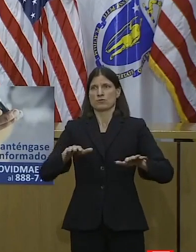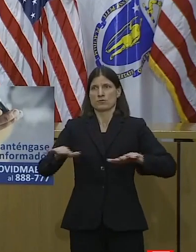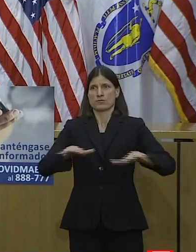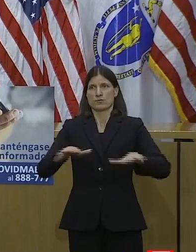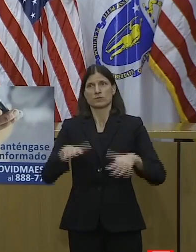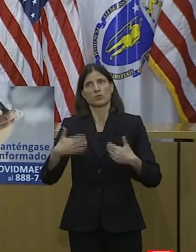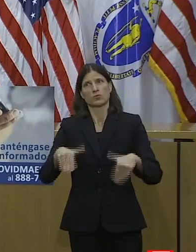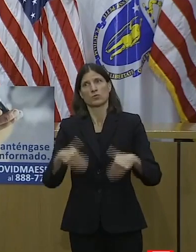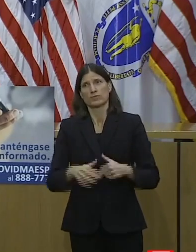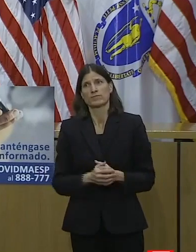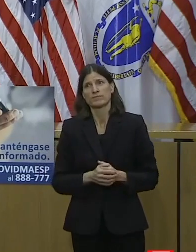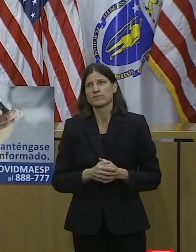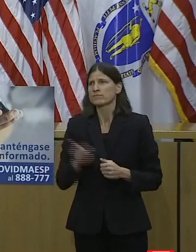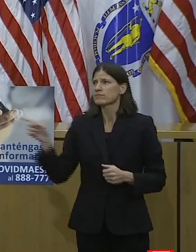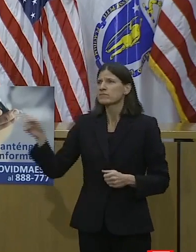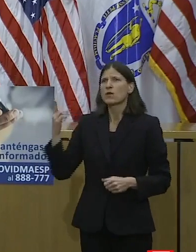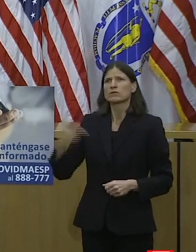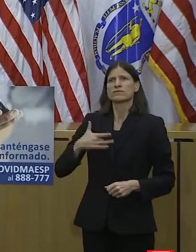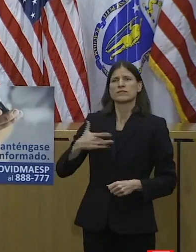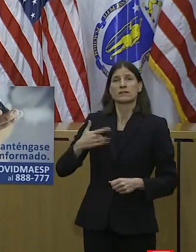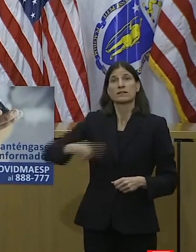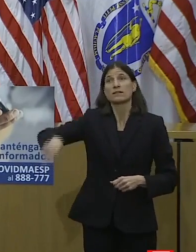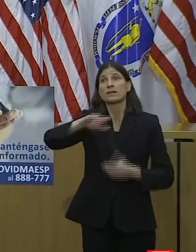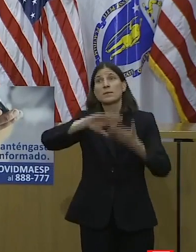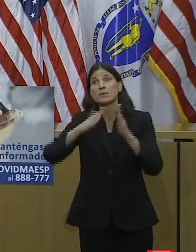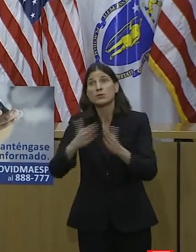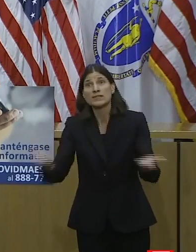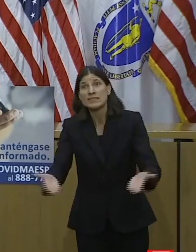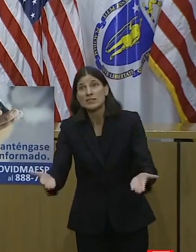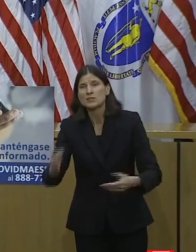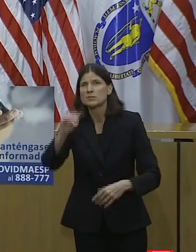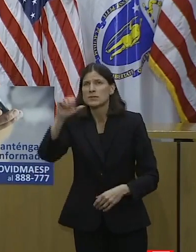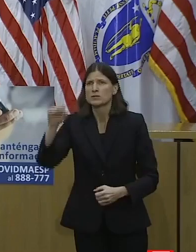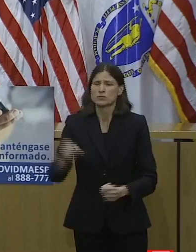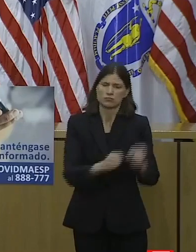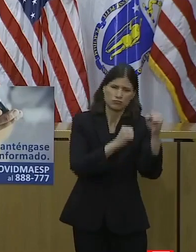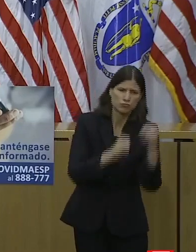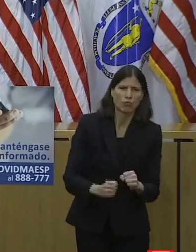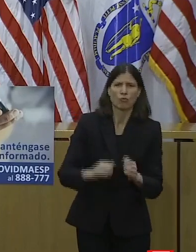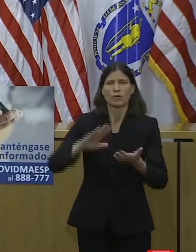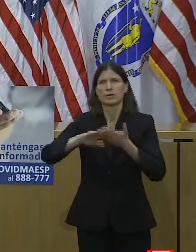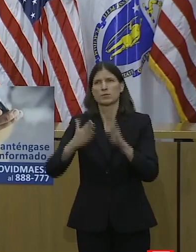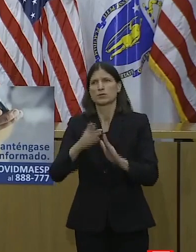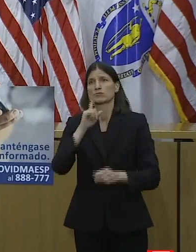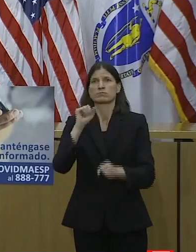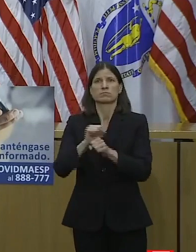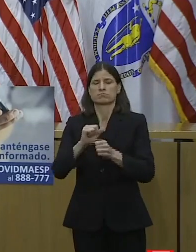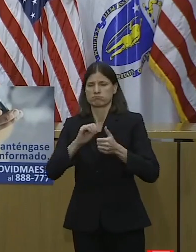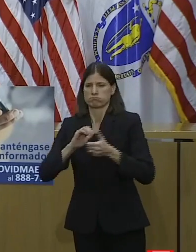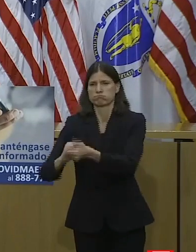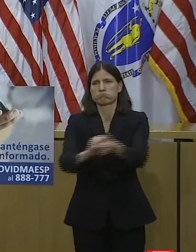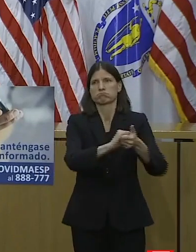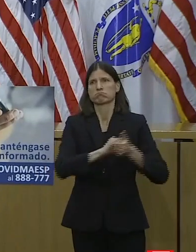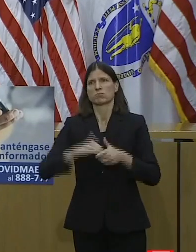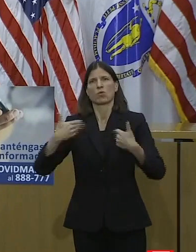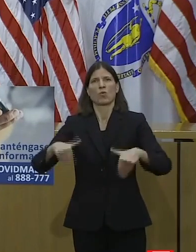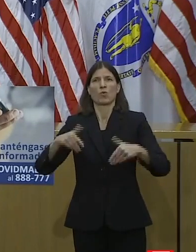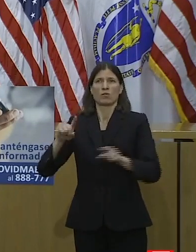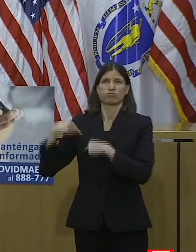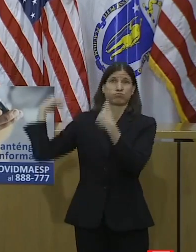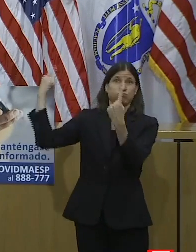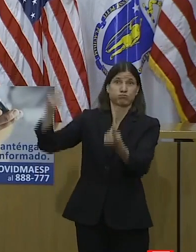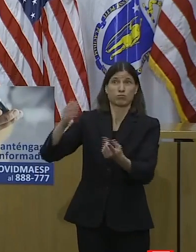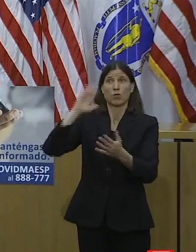of Massachusetts. We will get through this. We will get through it together, just like we have so many